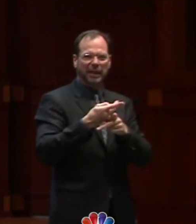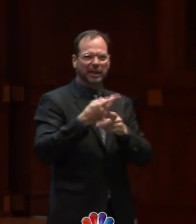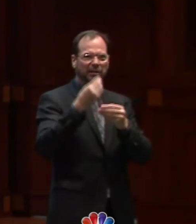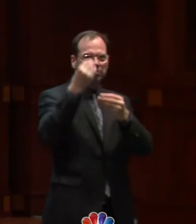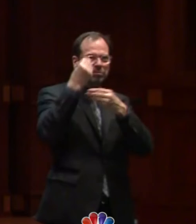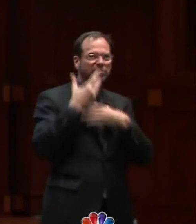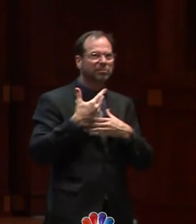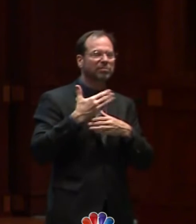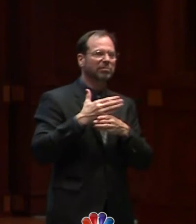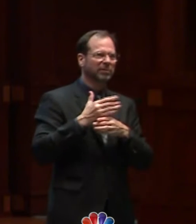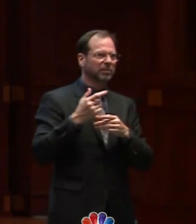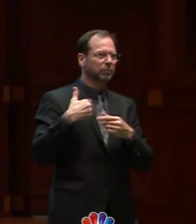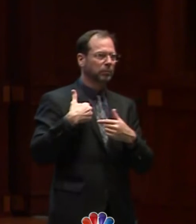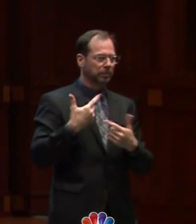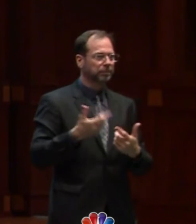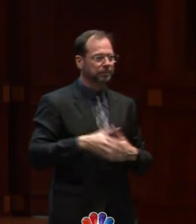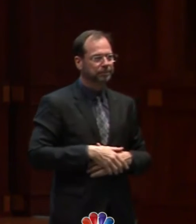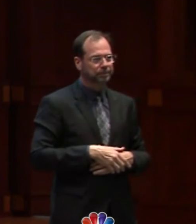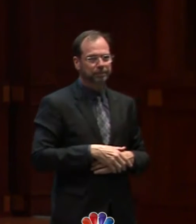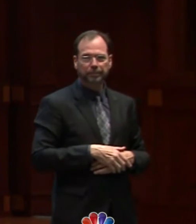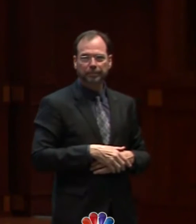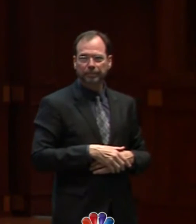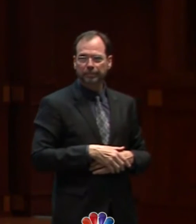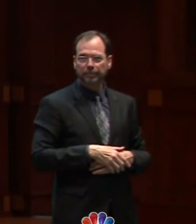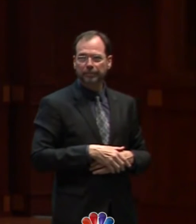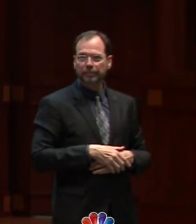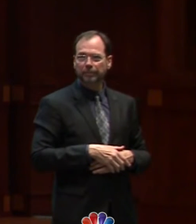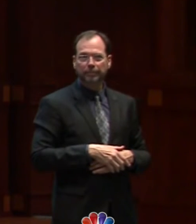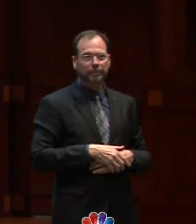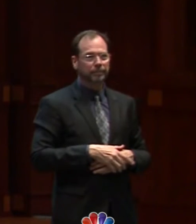there shared that with me. So. Okay.